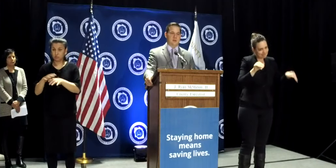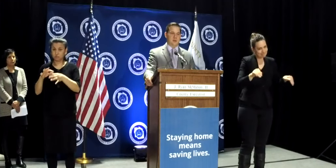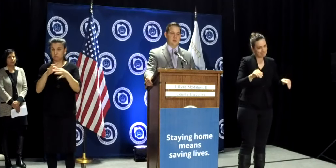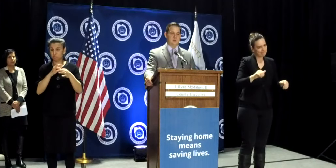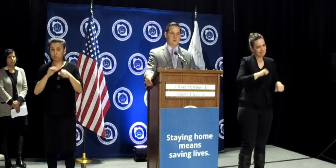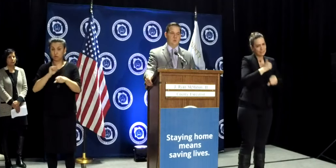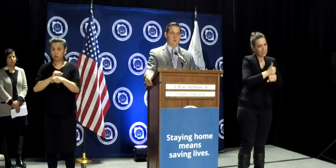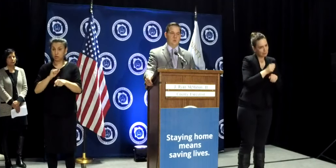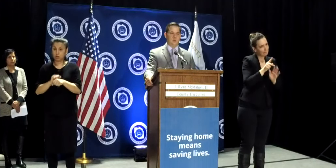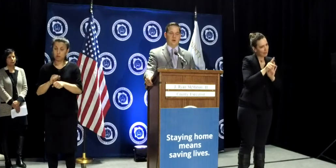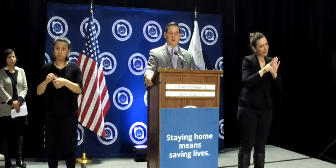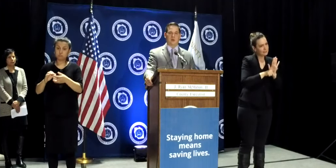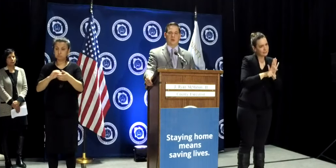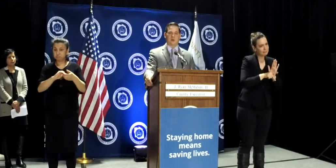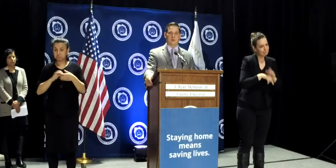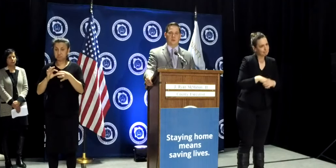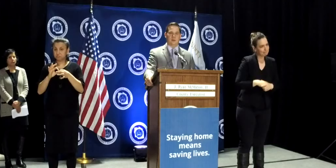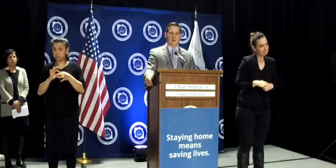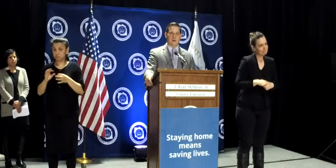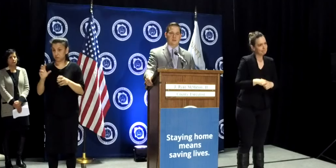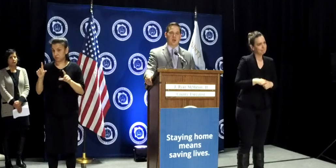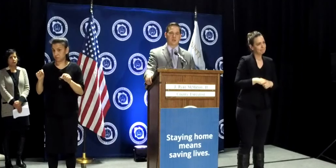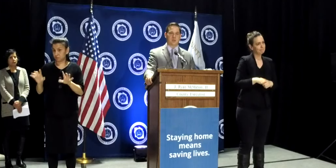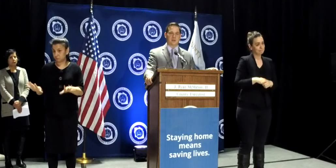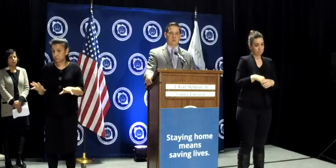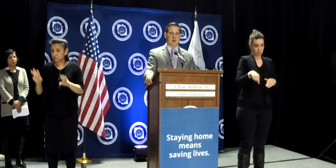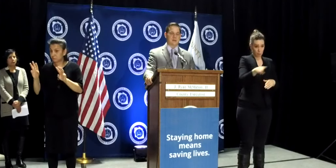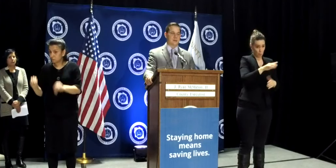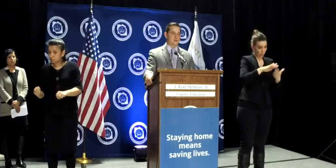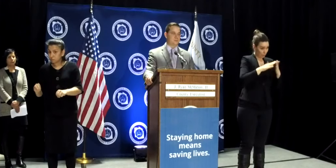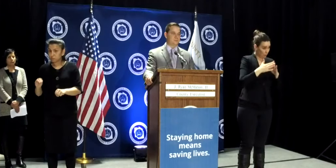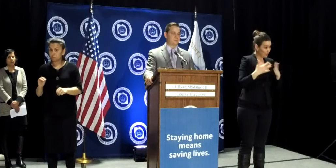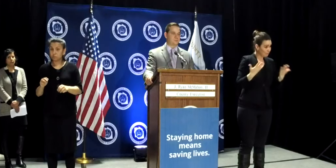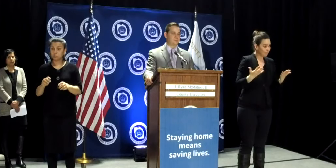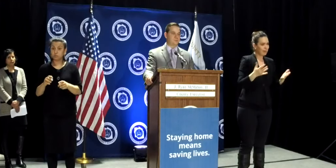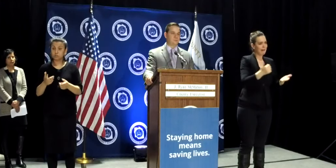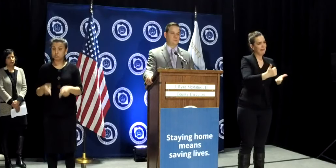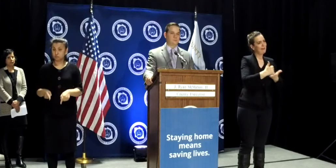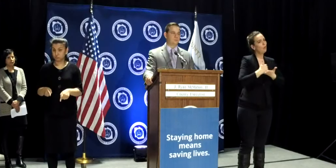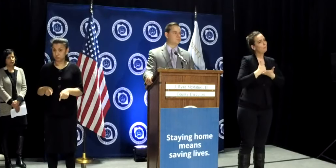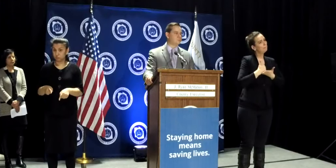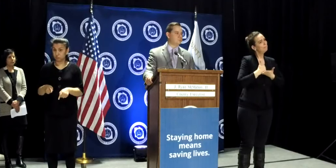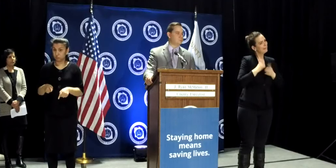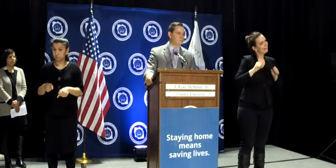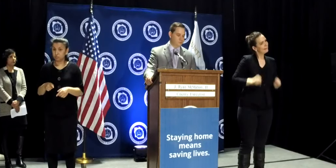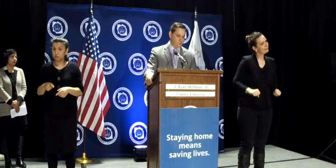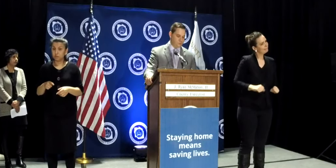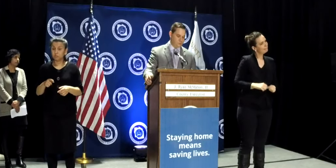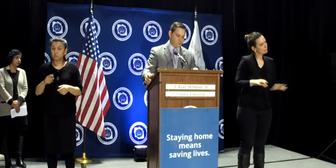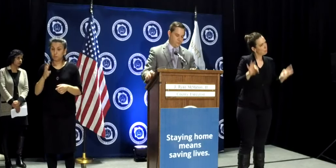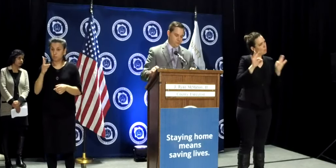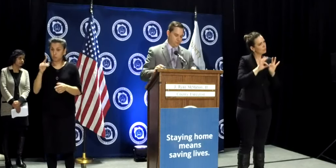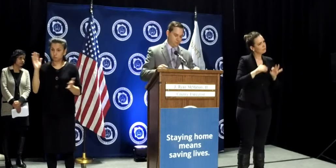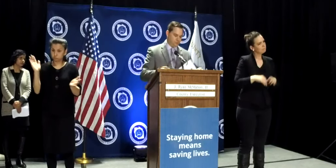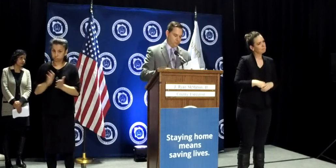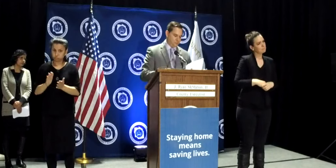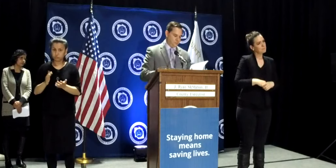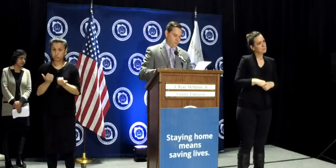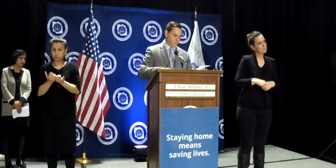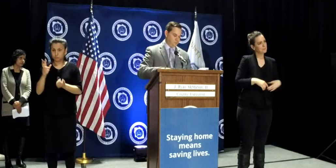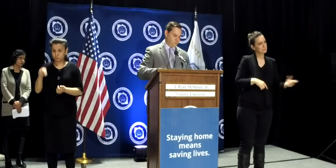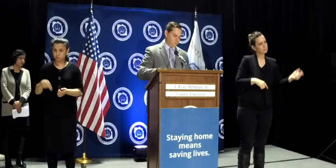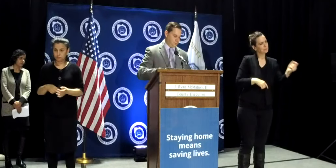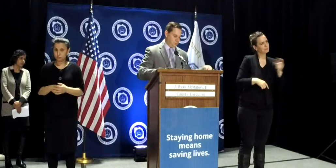because we're at a critical junction in this process. Ryan, I just looking at the numbers.